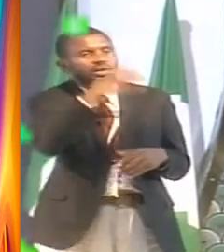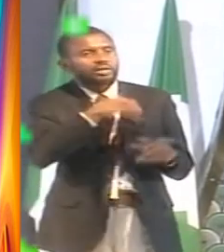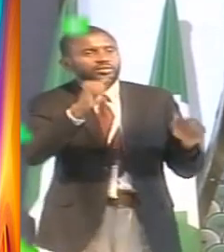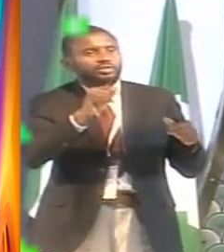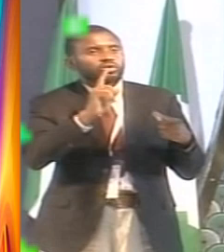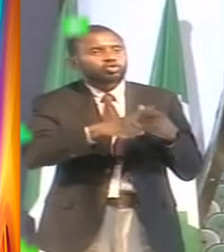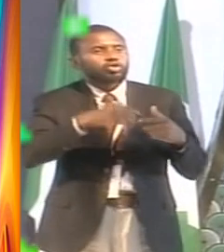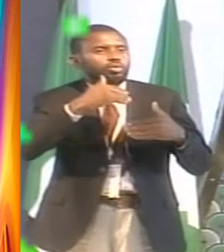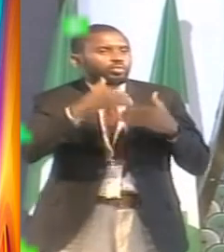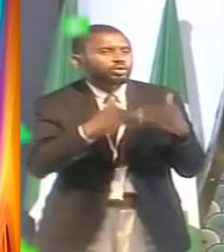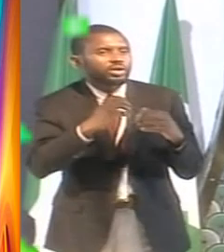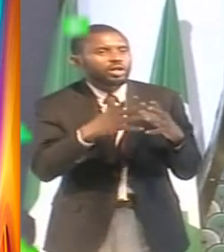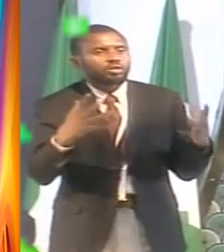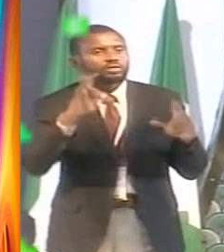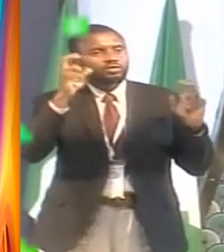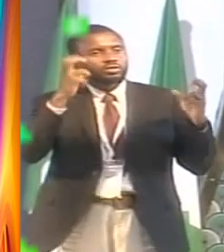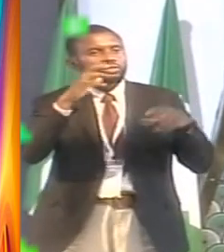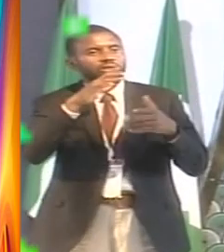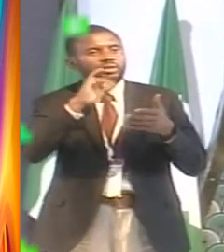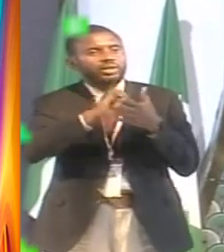process a lot of the issues that are on the table.